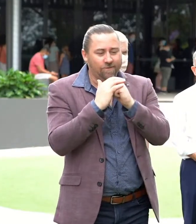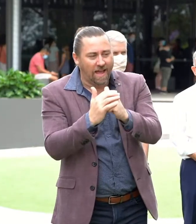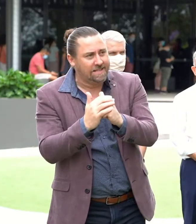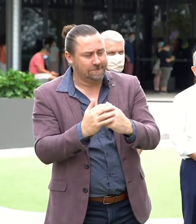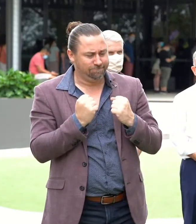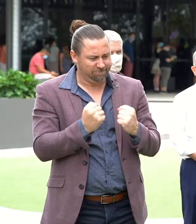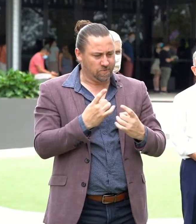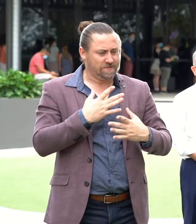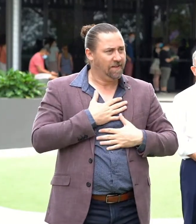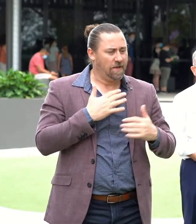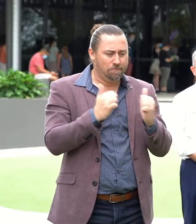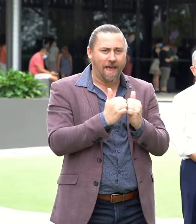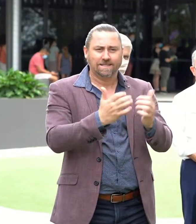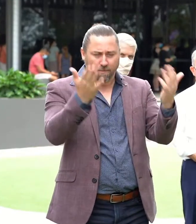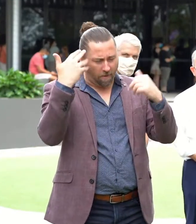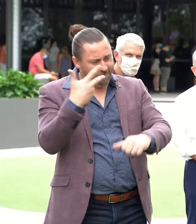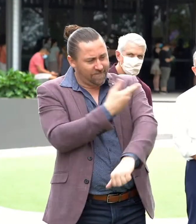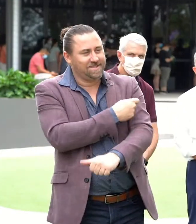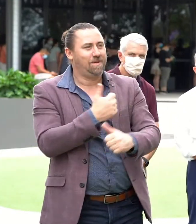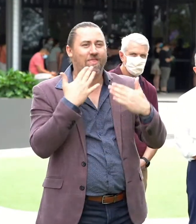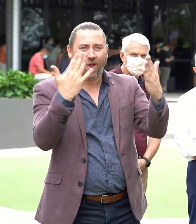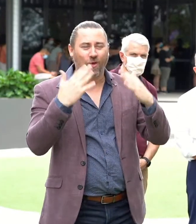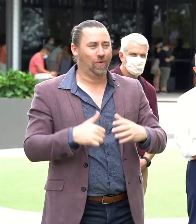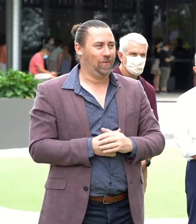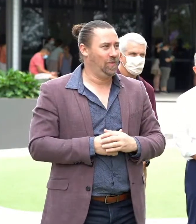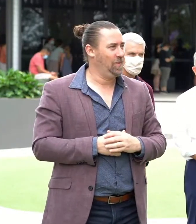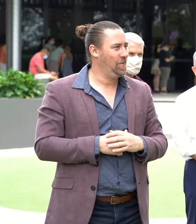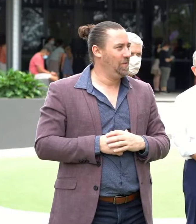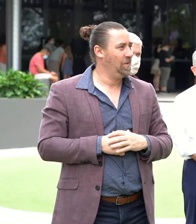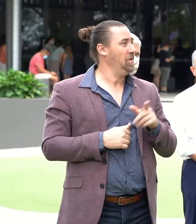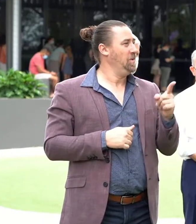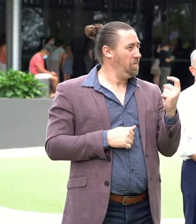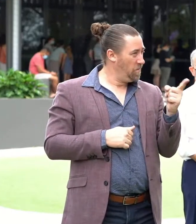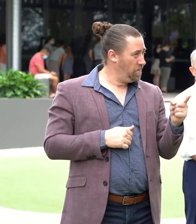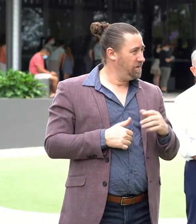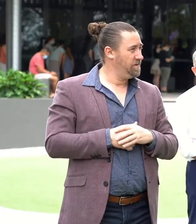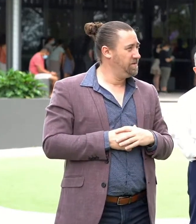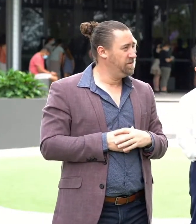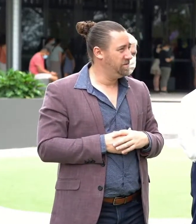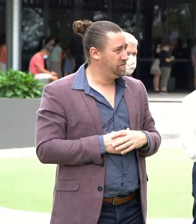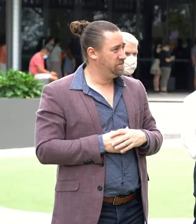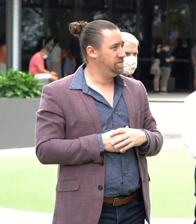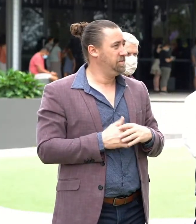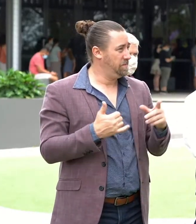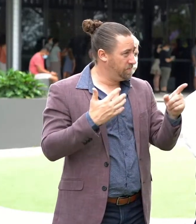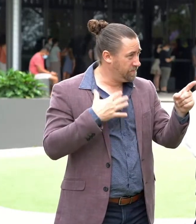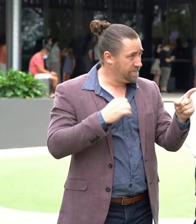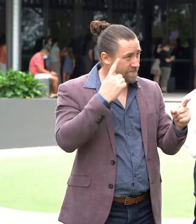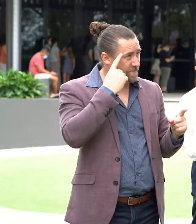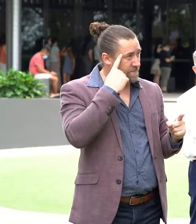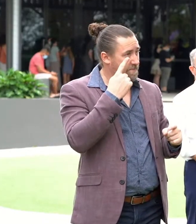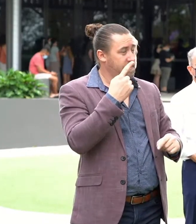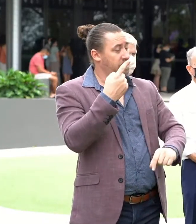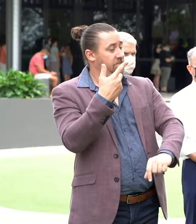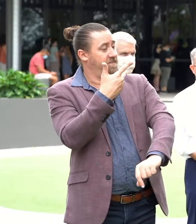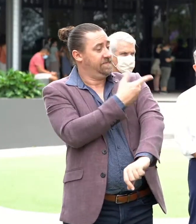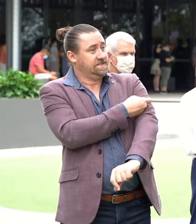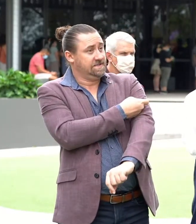yourself, get your mates, vaccinate. Thank you very much. Minister, is it time maybe to start implementing different freedoms for vaccinated